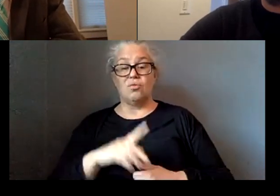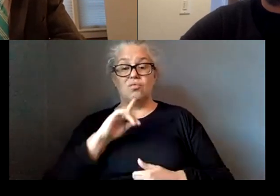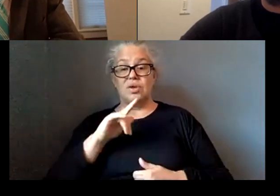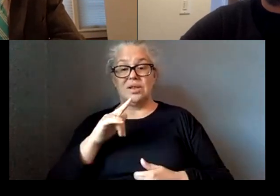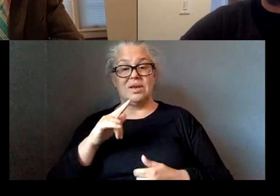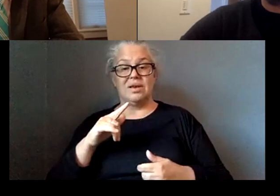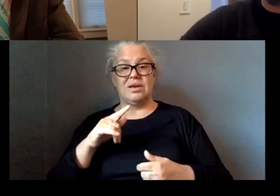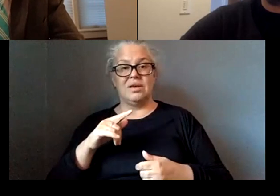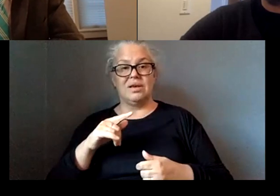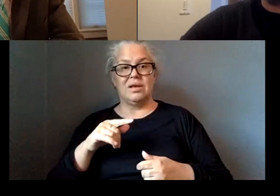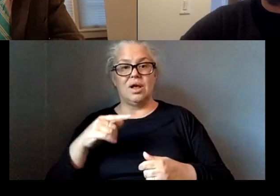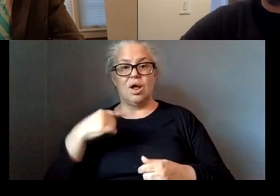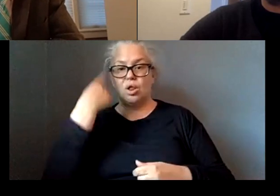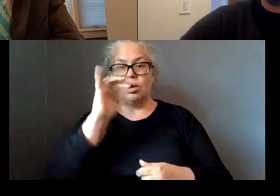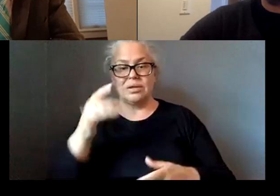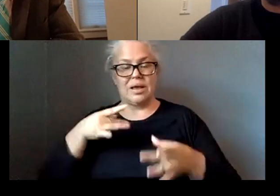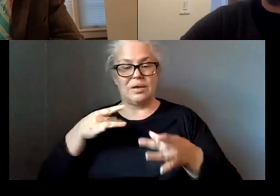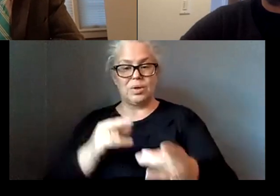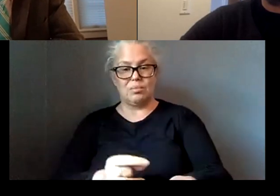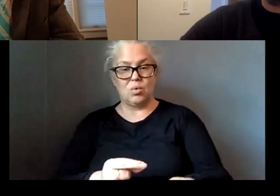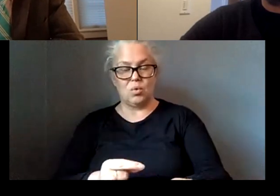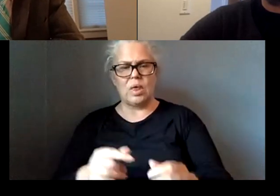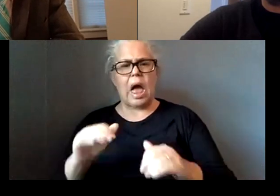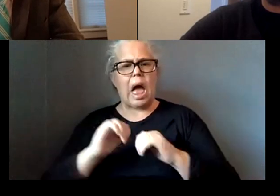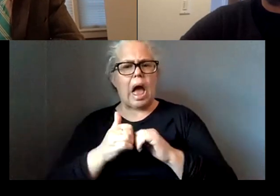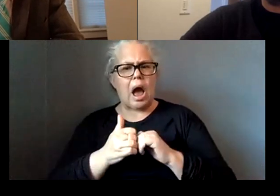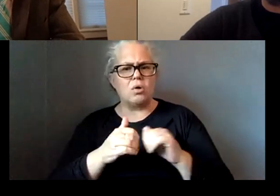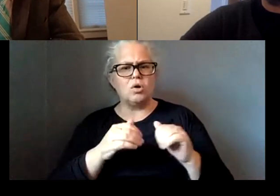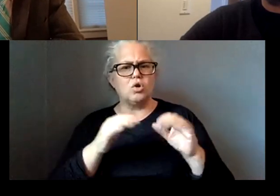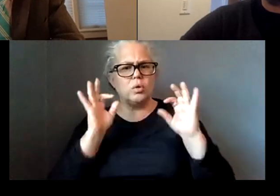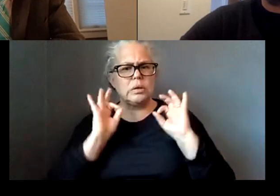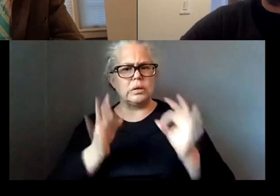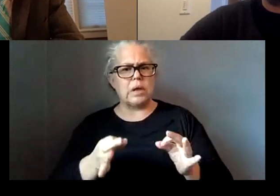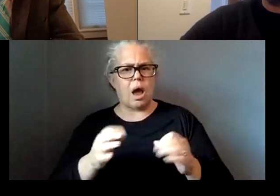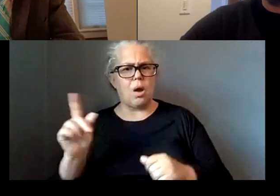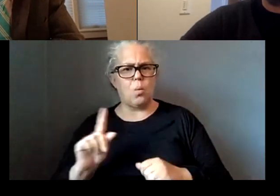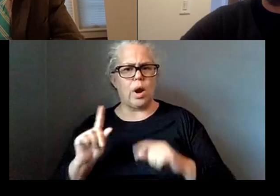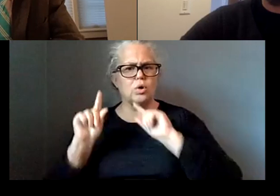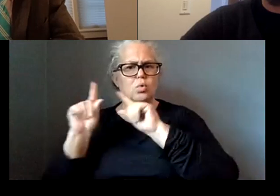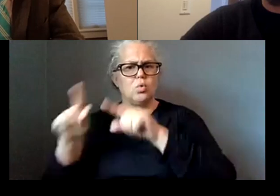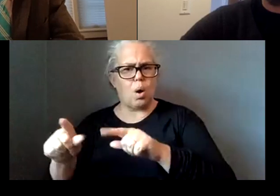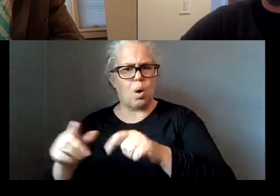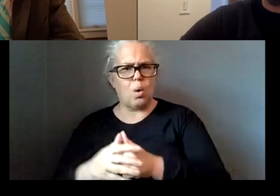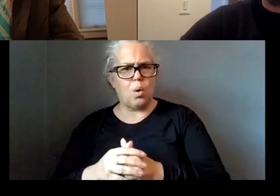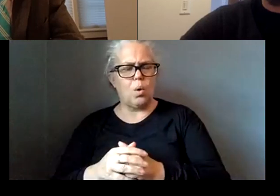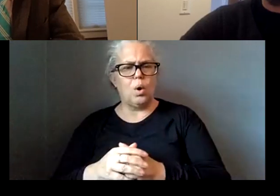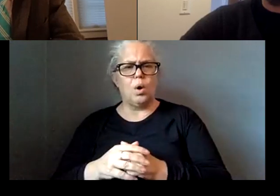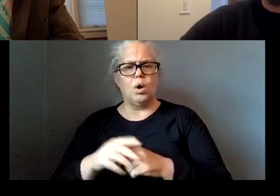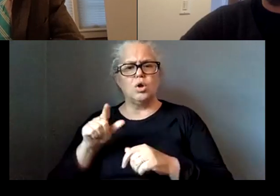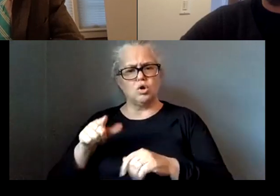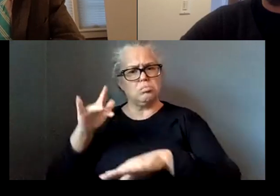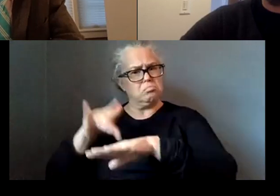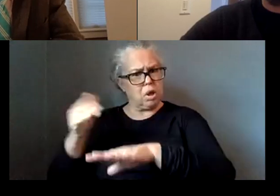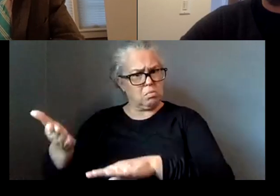looks like it went very well. I mean, can you share about how did you come up with the decisions of where you would go? Did you spend time there beforehand,